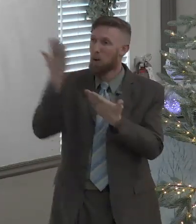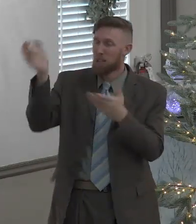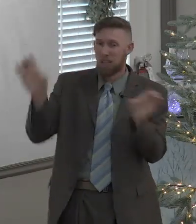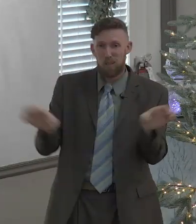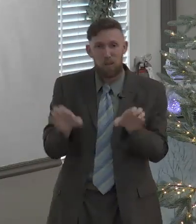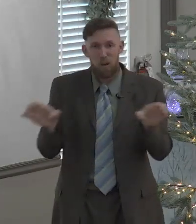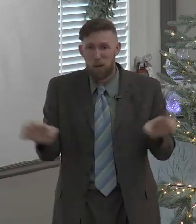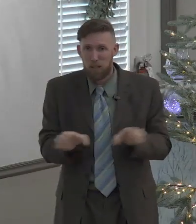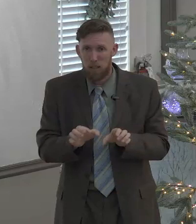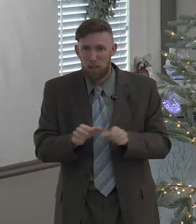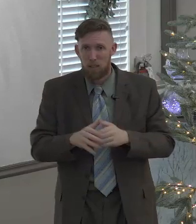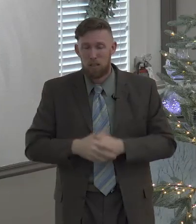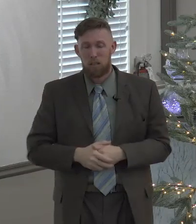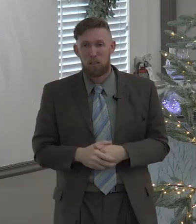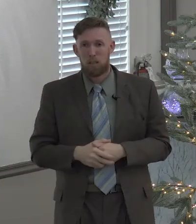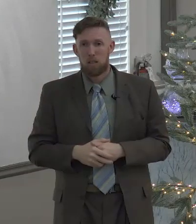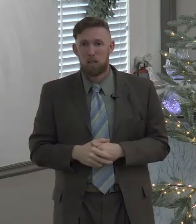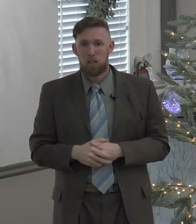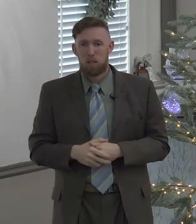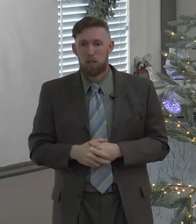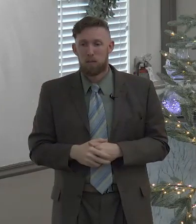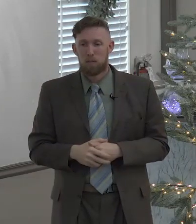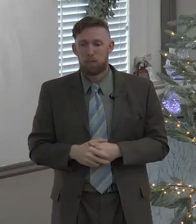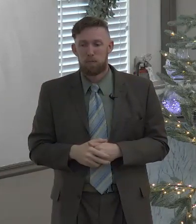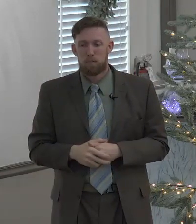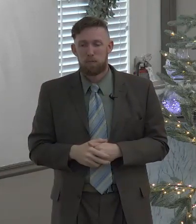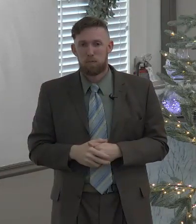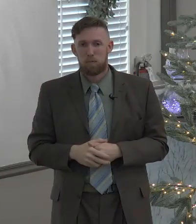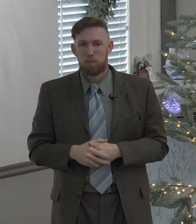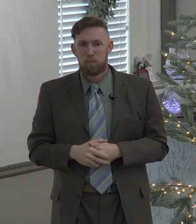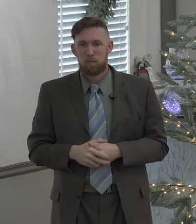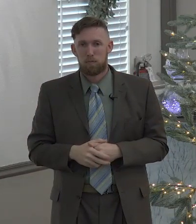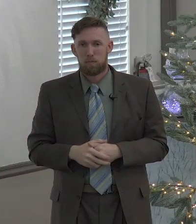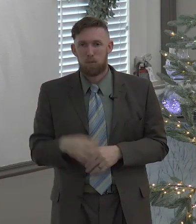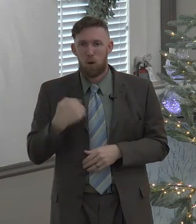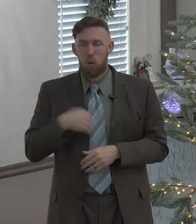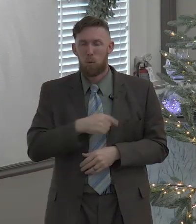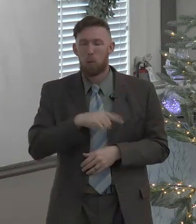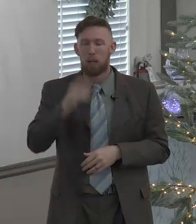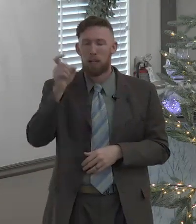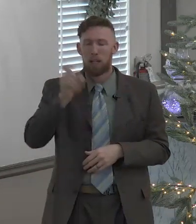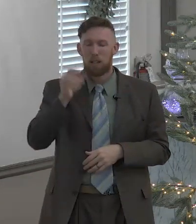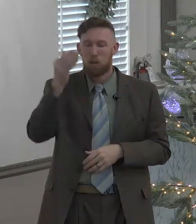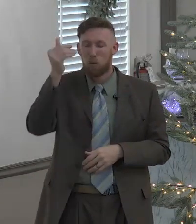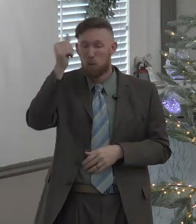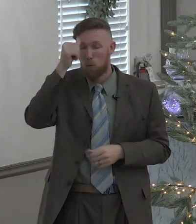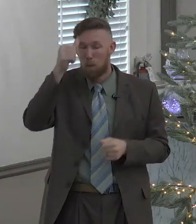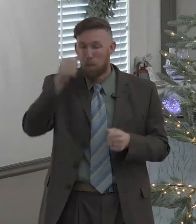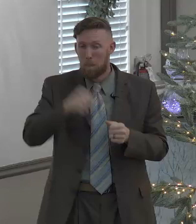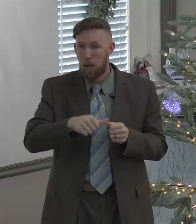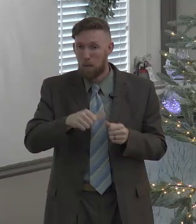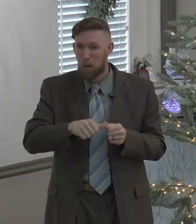know what God's doing. We don't know what God's doing behind the scenes.